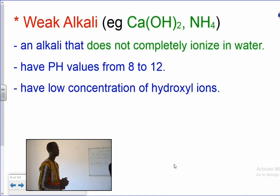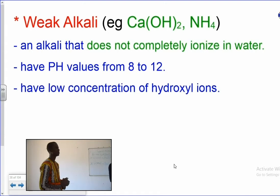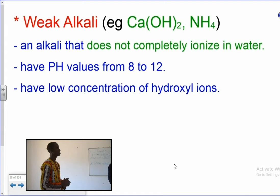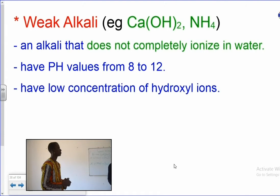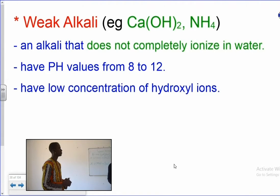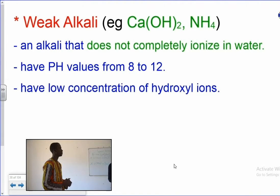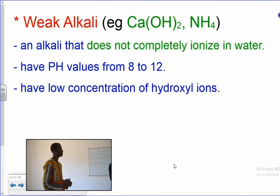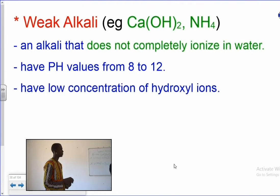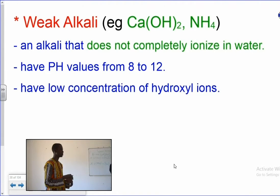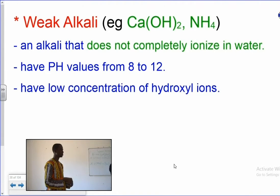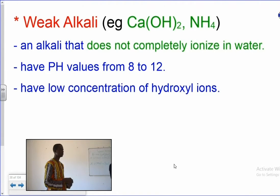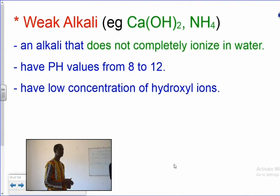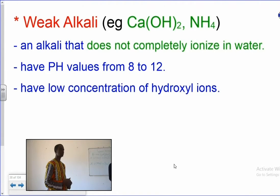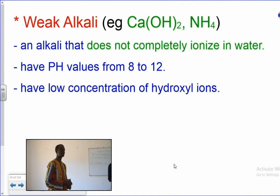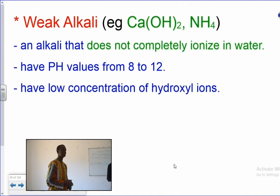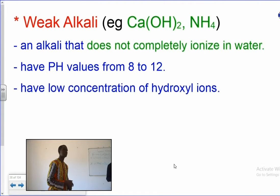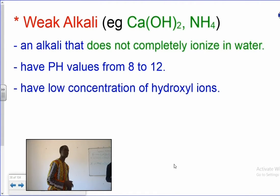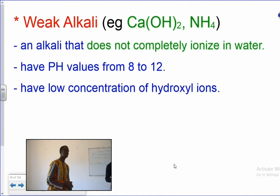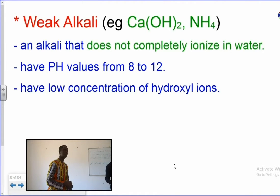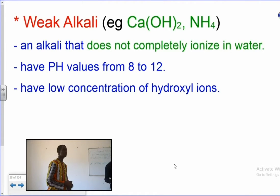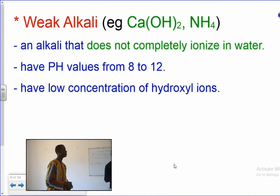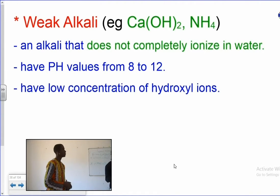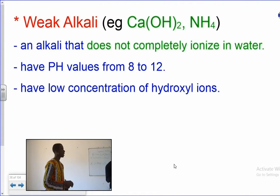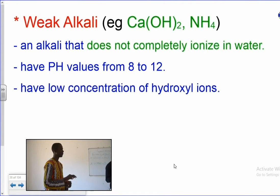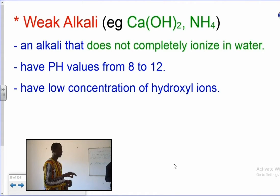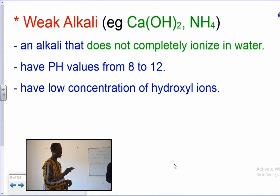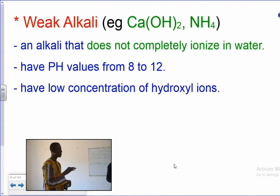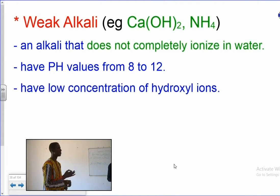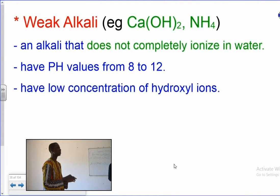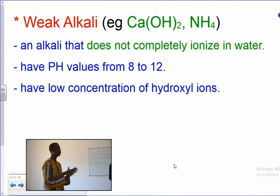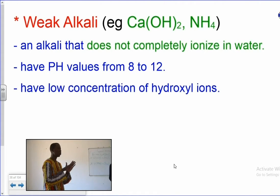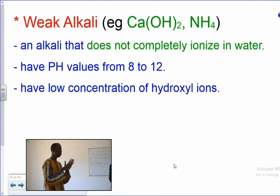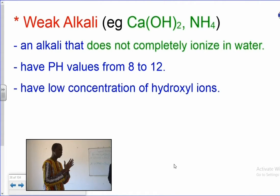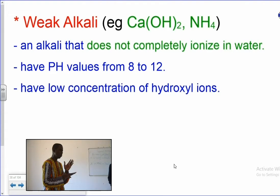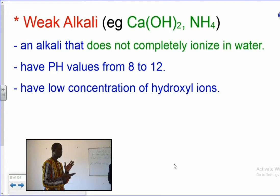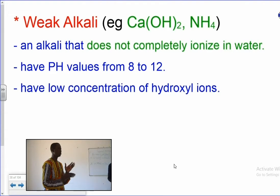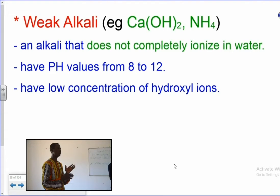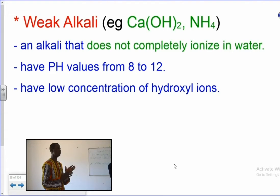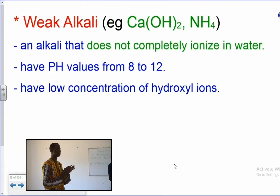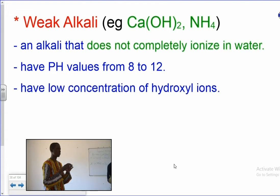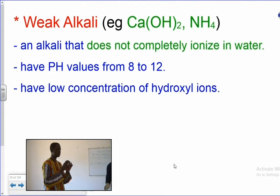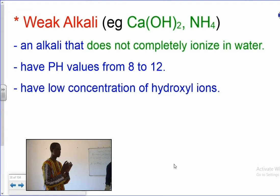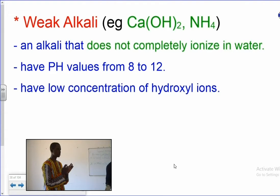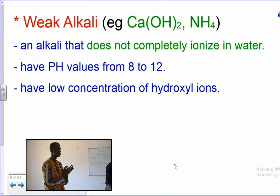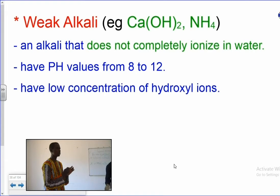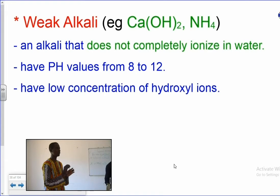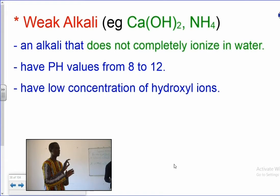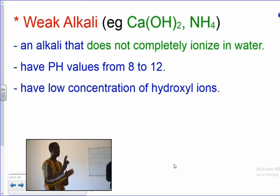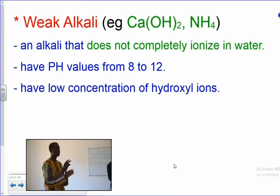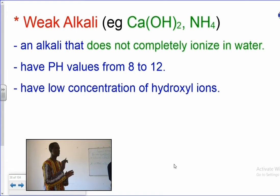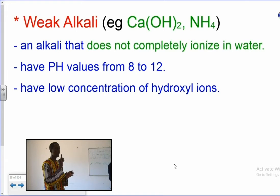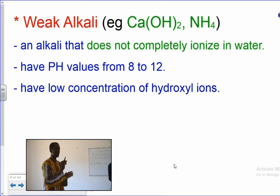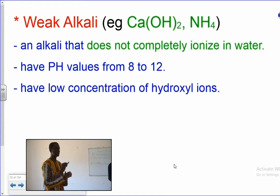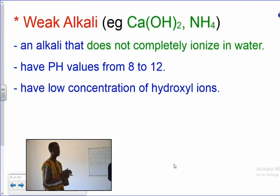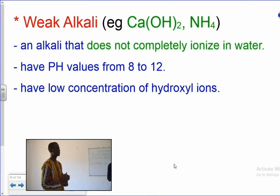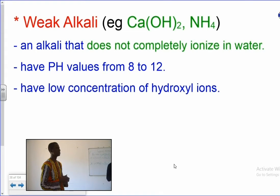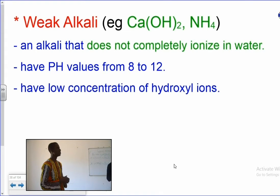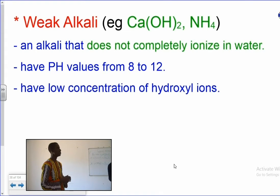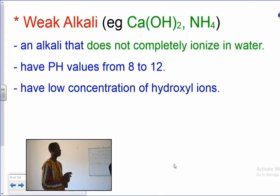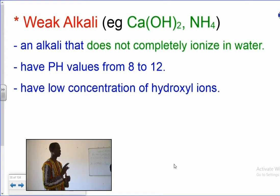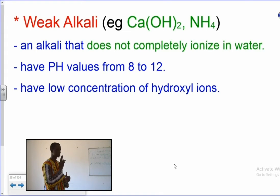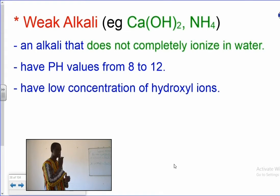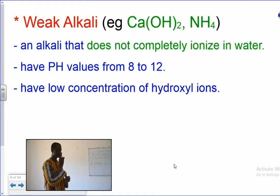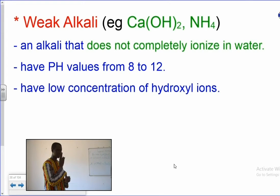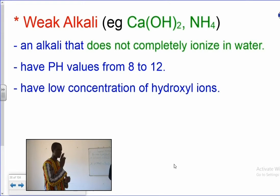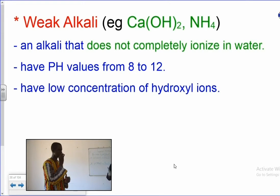in their solution. That means low concentration of hydroxide ions, weak alkalis. So try to remember these points